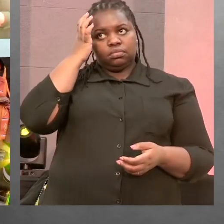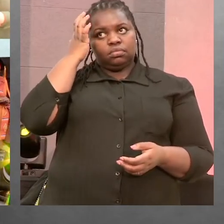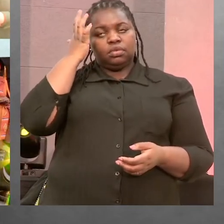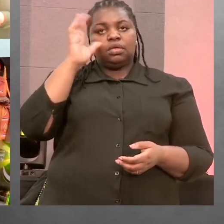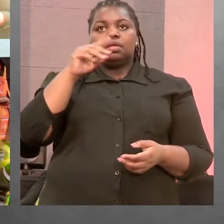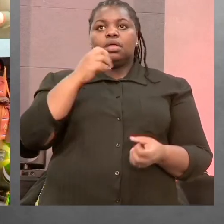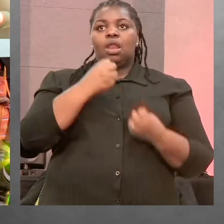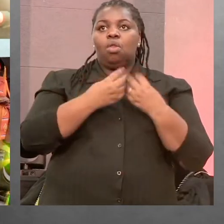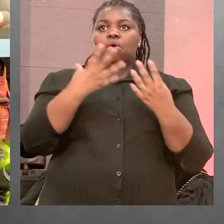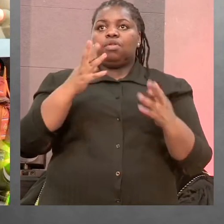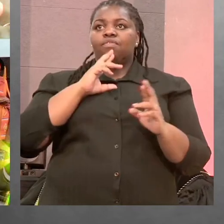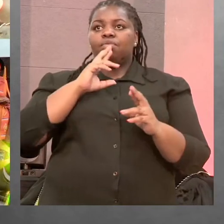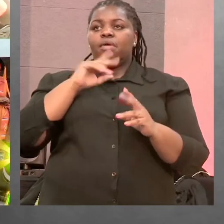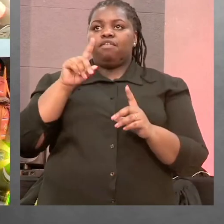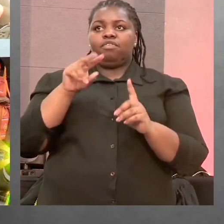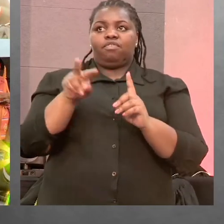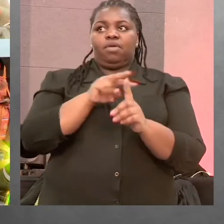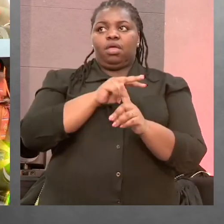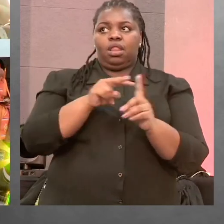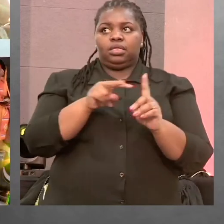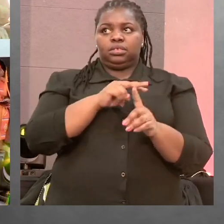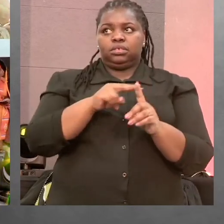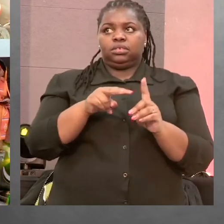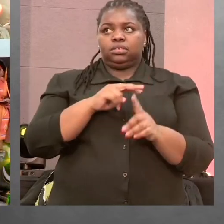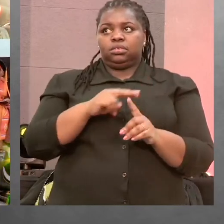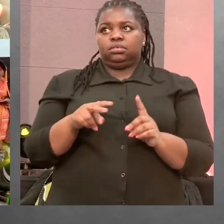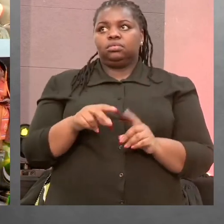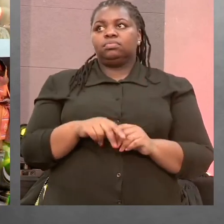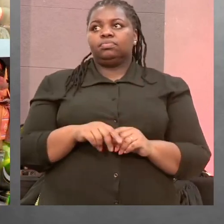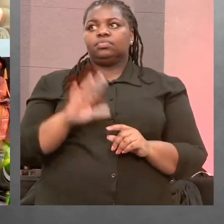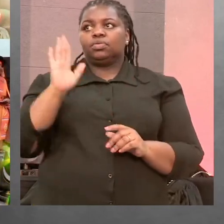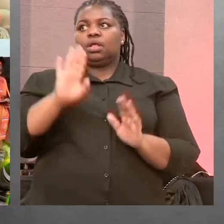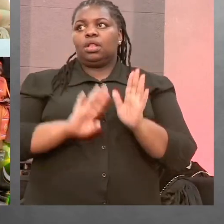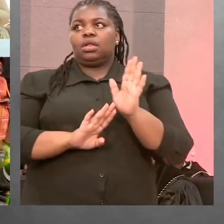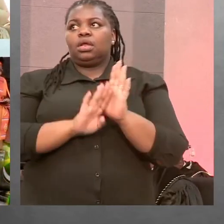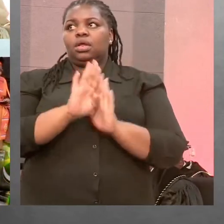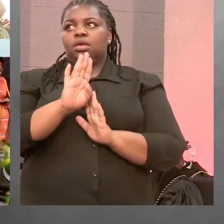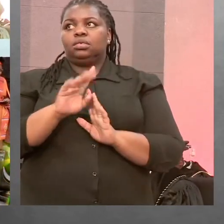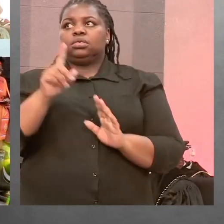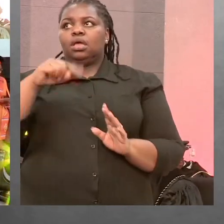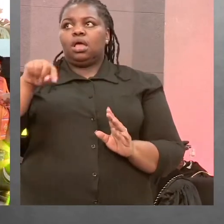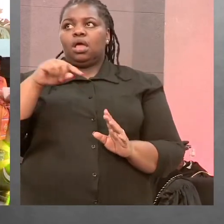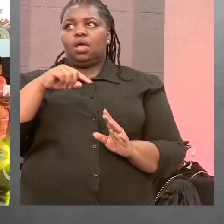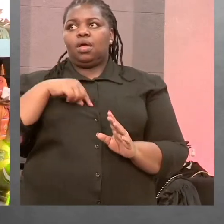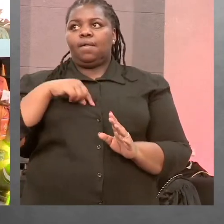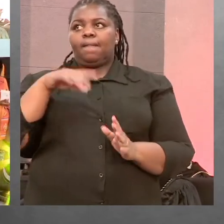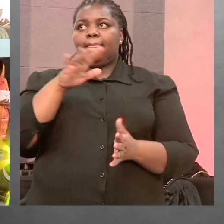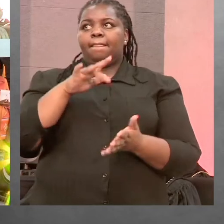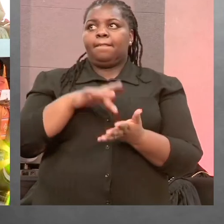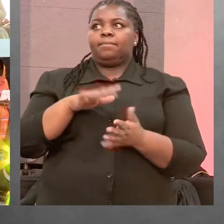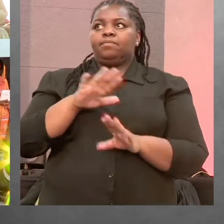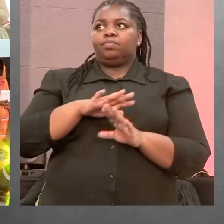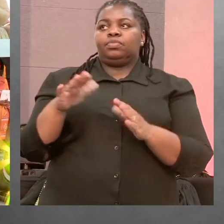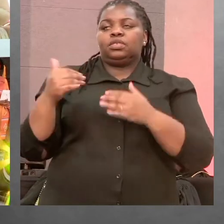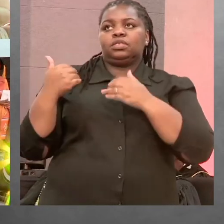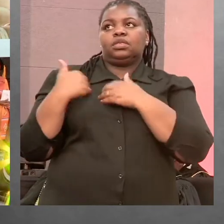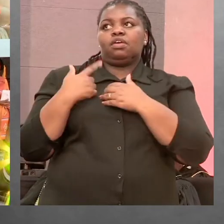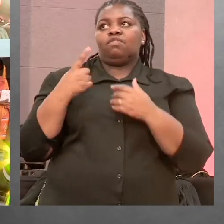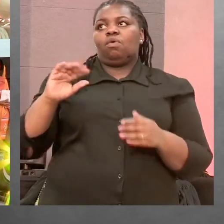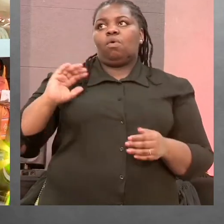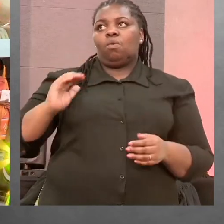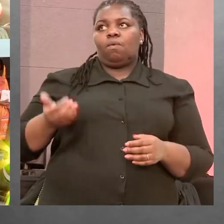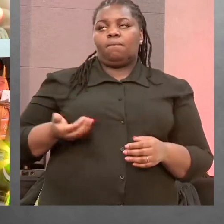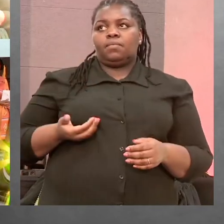of reports of violence have increased. Our campuses are becoming unsafe for women.